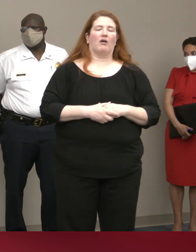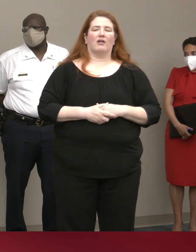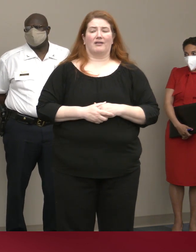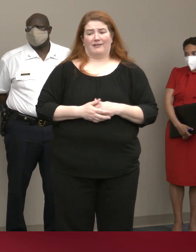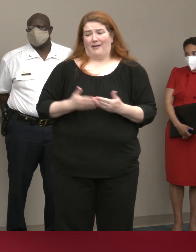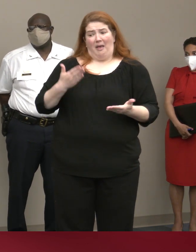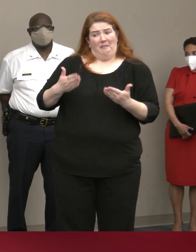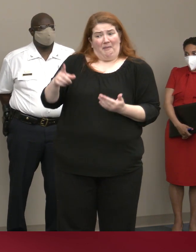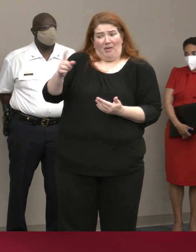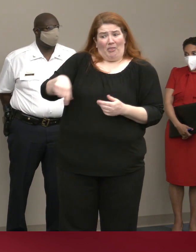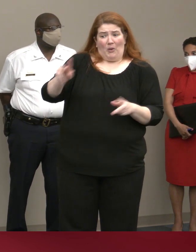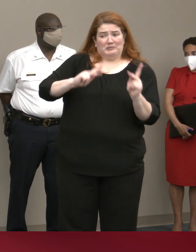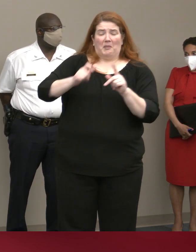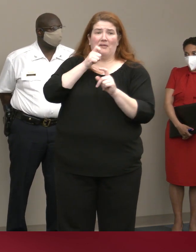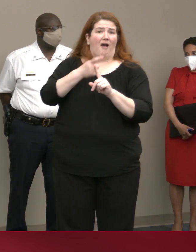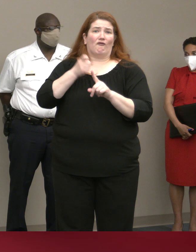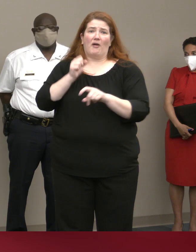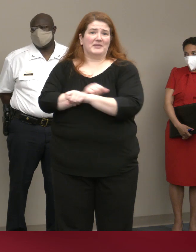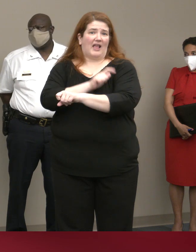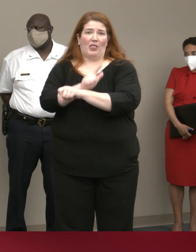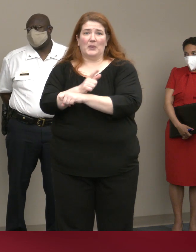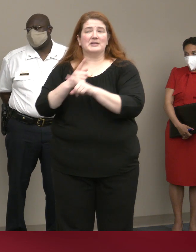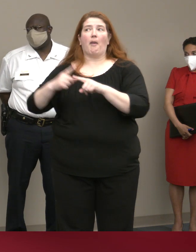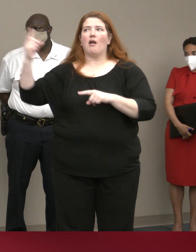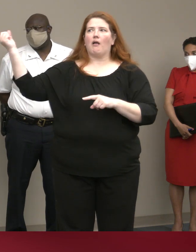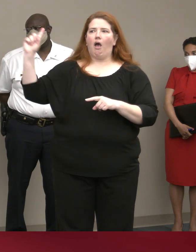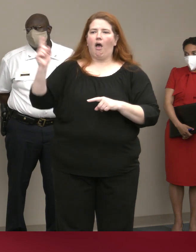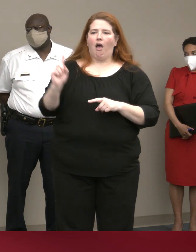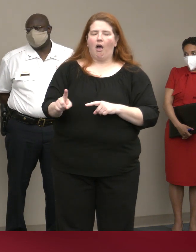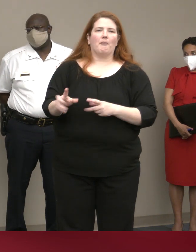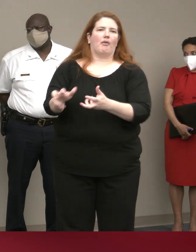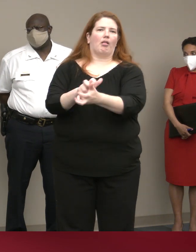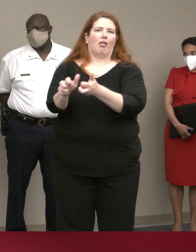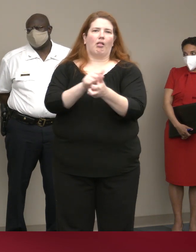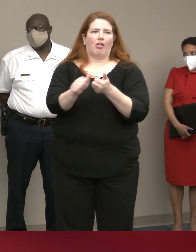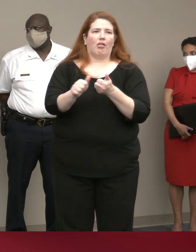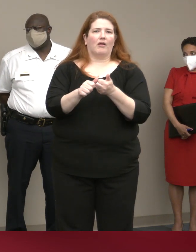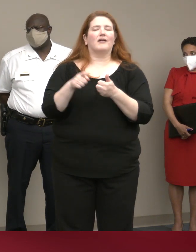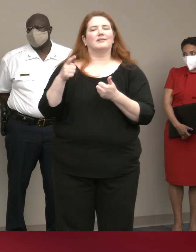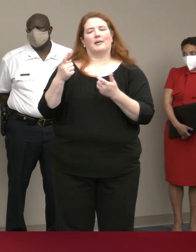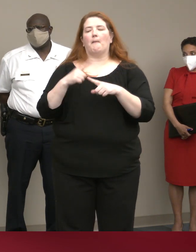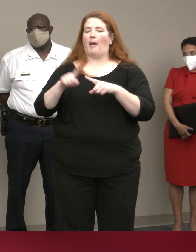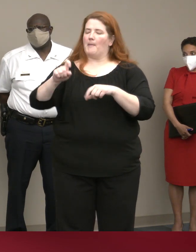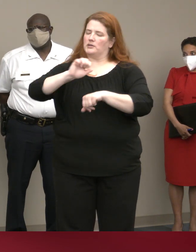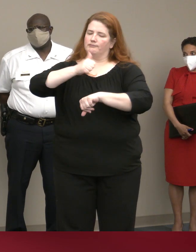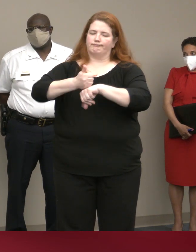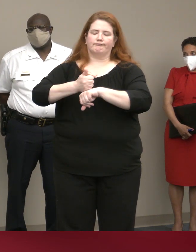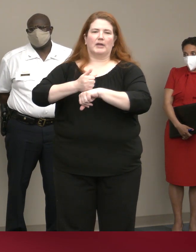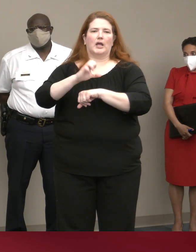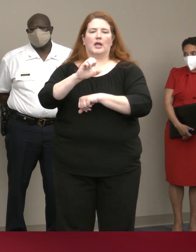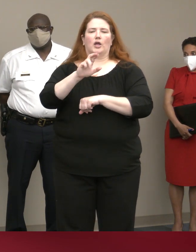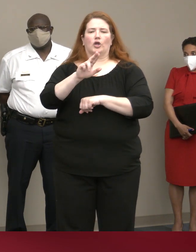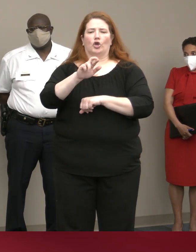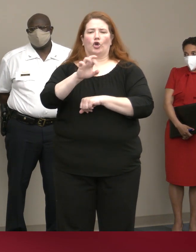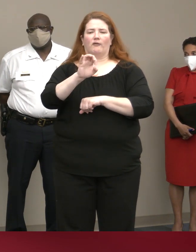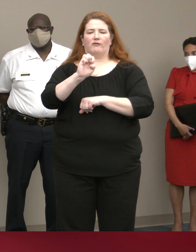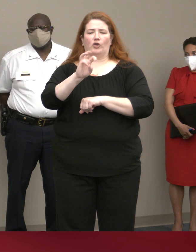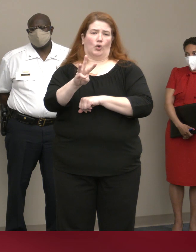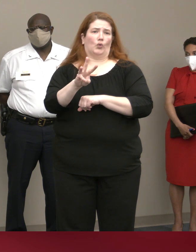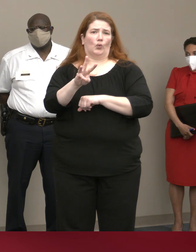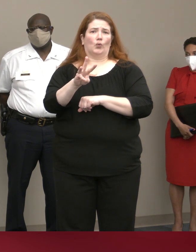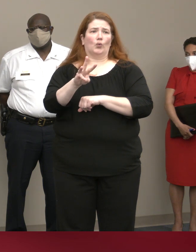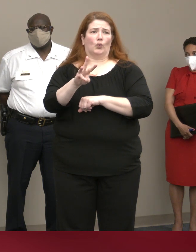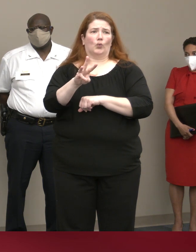be from our community, are causing this curfew. But we have to give law enforcement and our